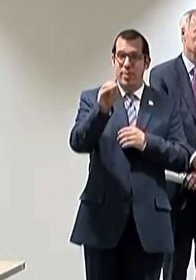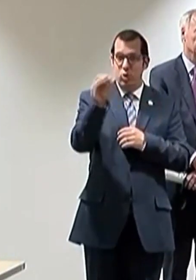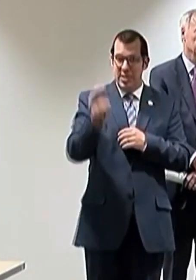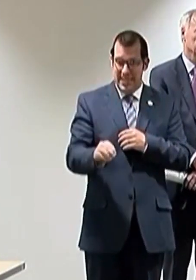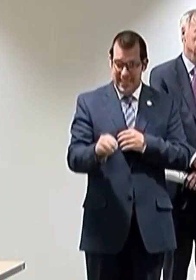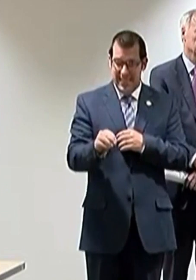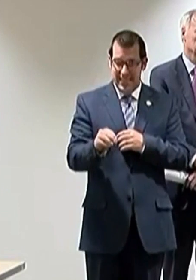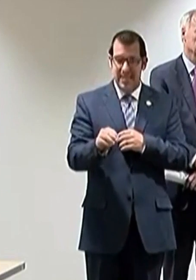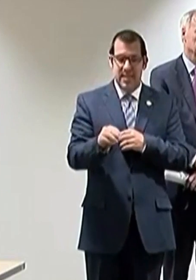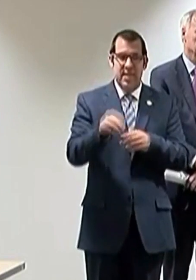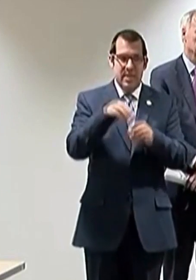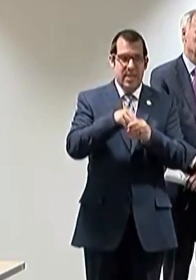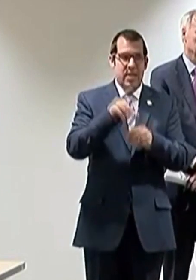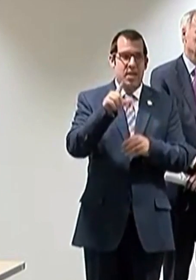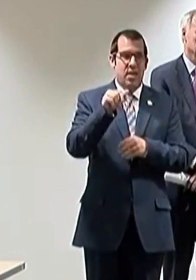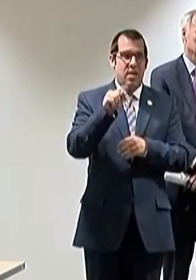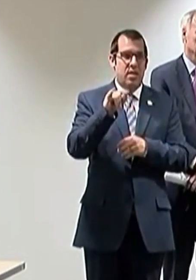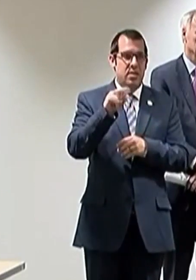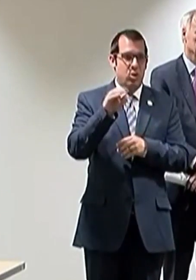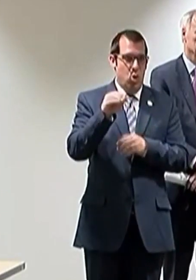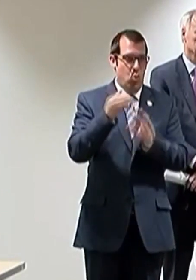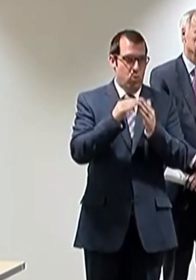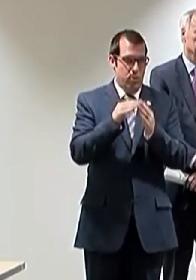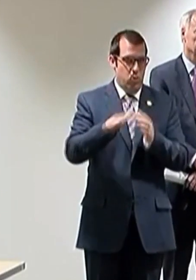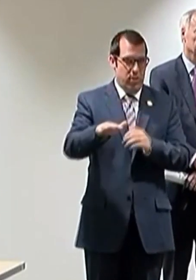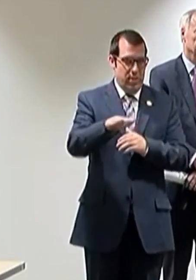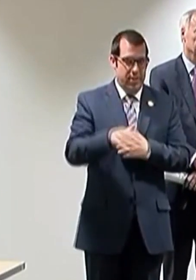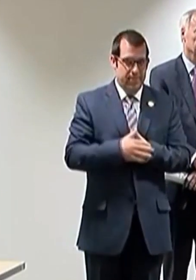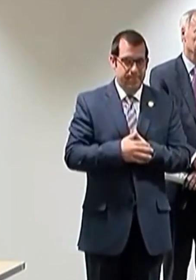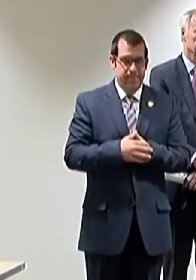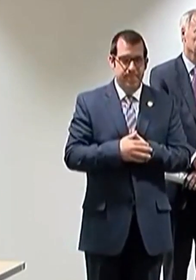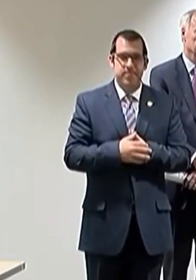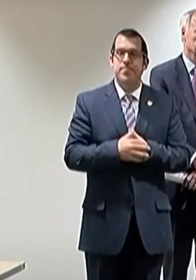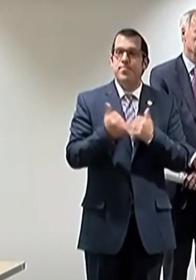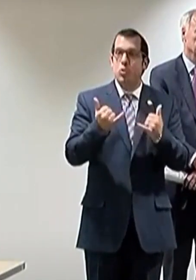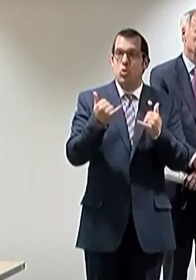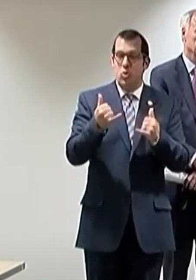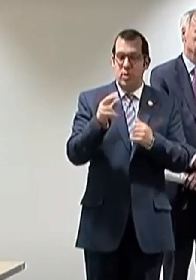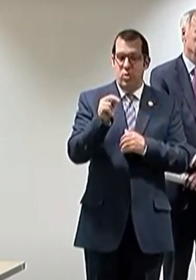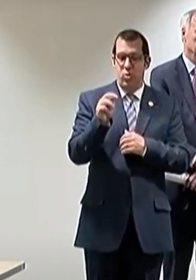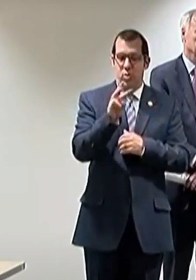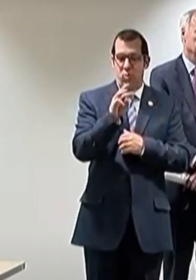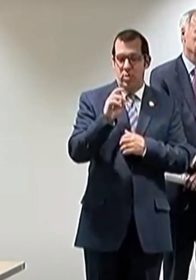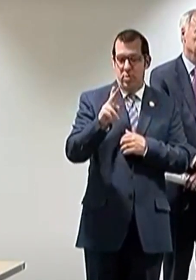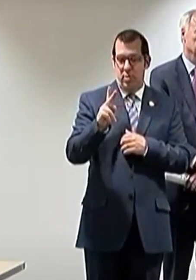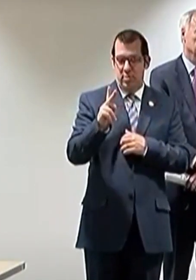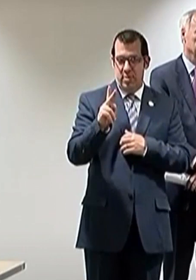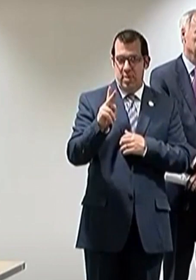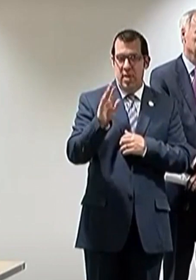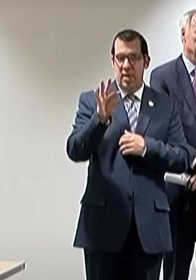been among the Latino community. We have currently in Northwest Arkansas